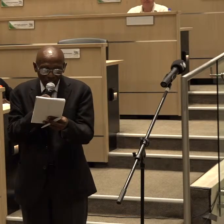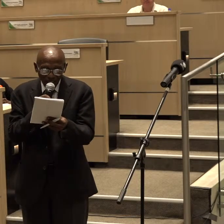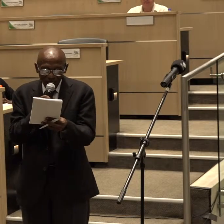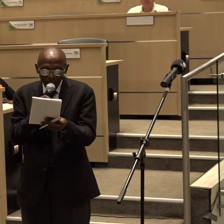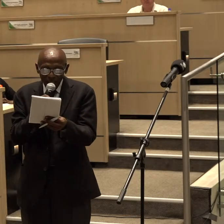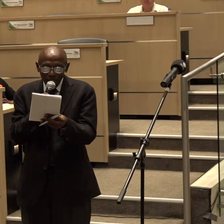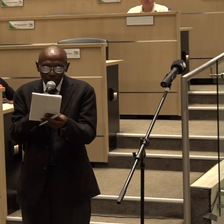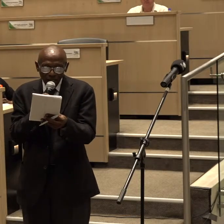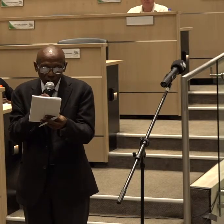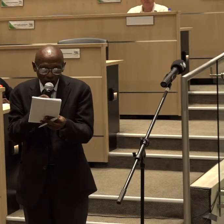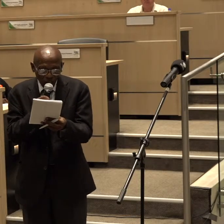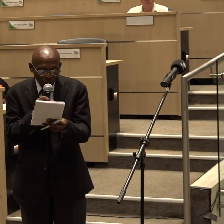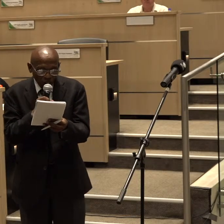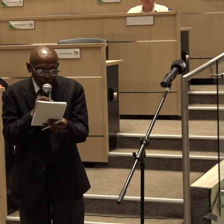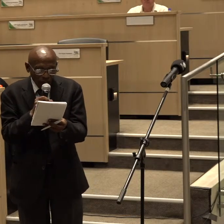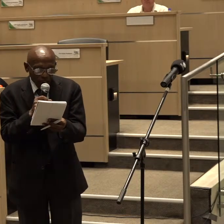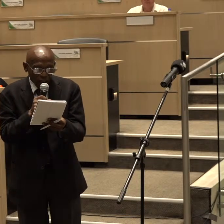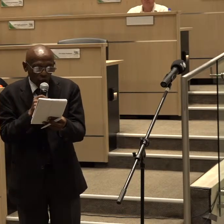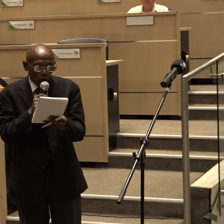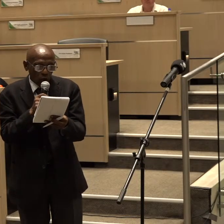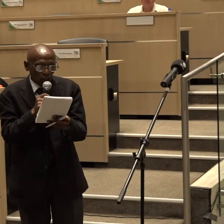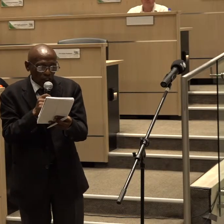is foreign